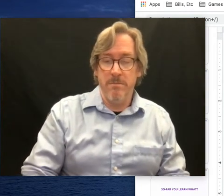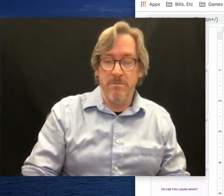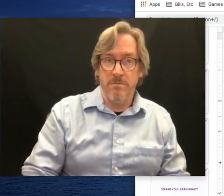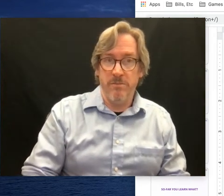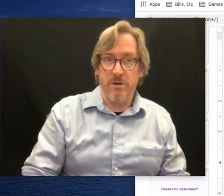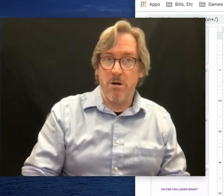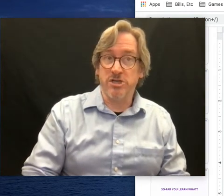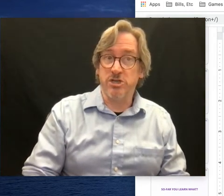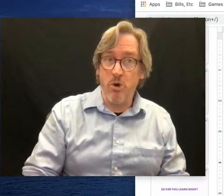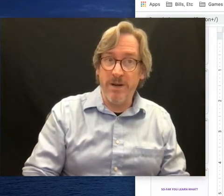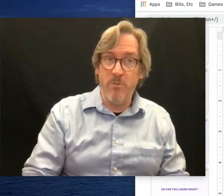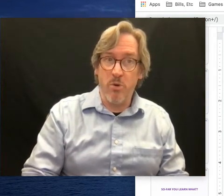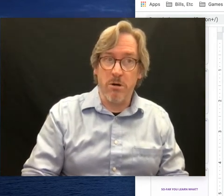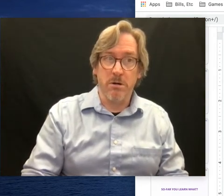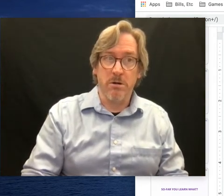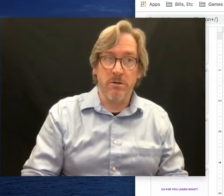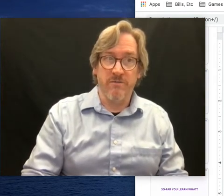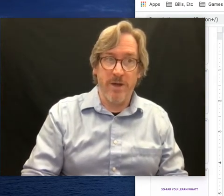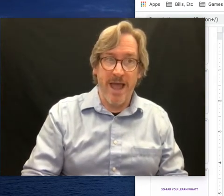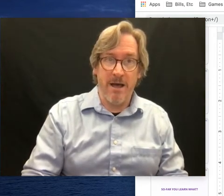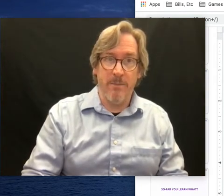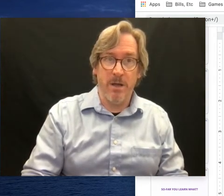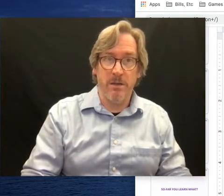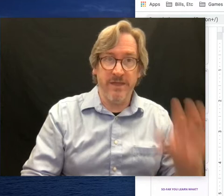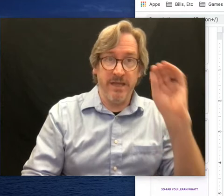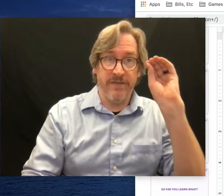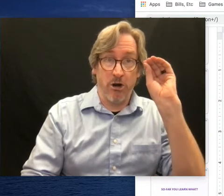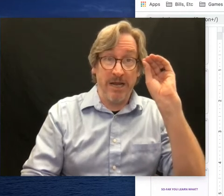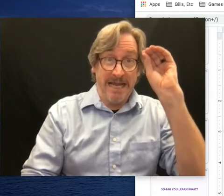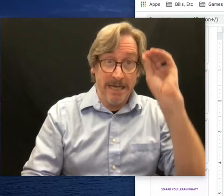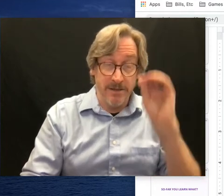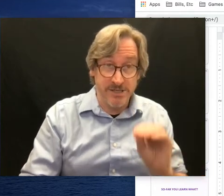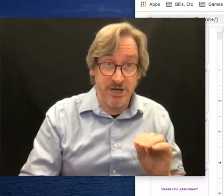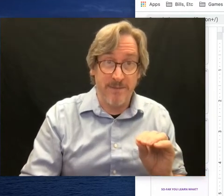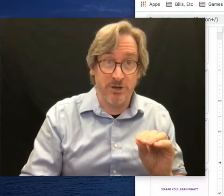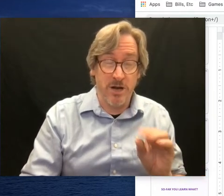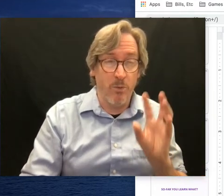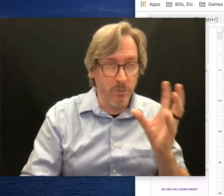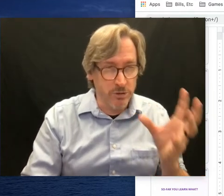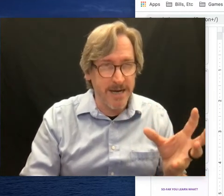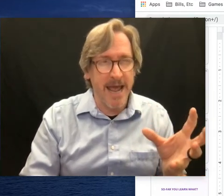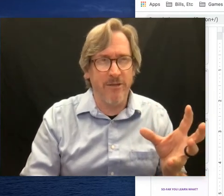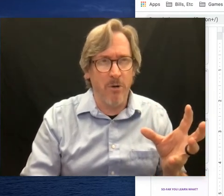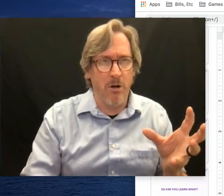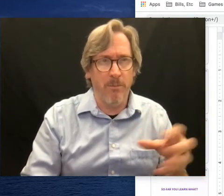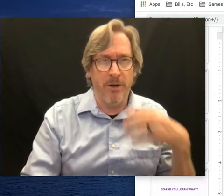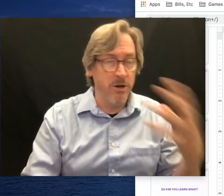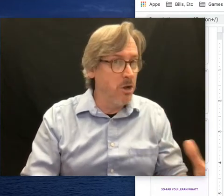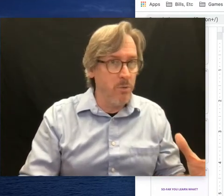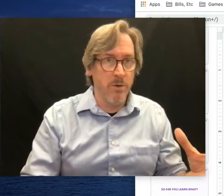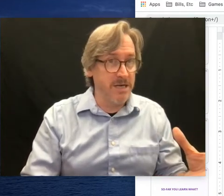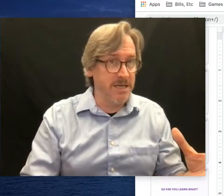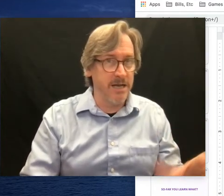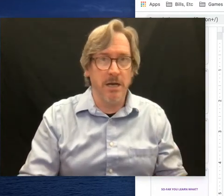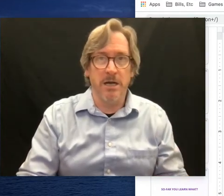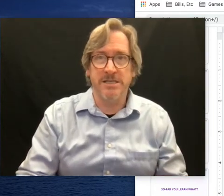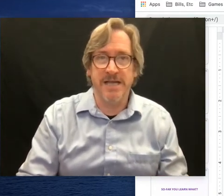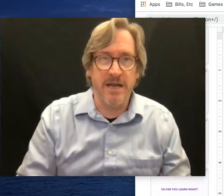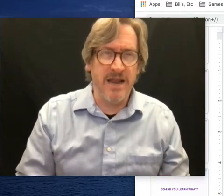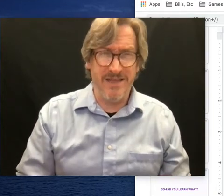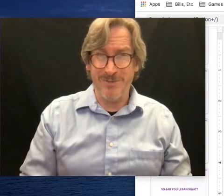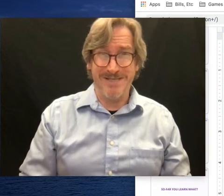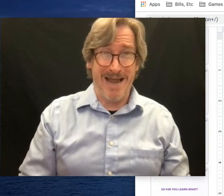Um, there are so many more vocab that are in this chapter, and we will try to add them all, but we wanted to get